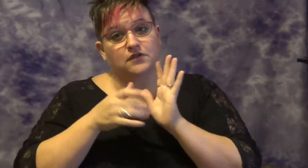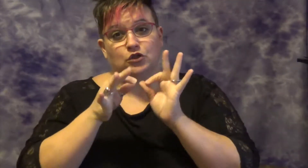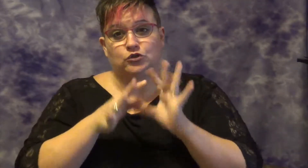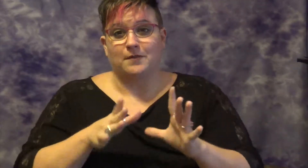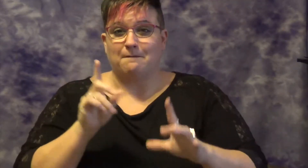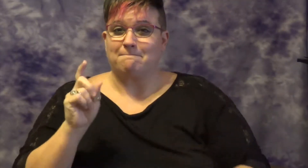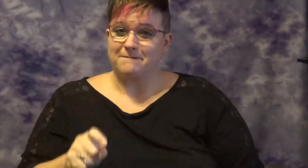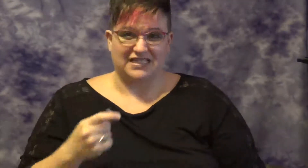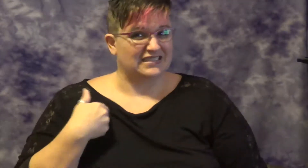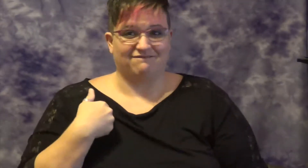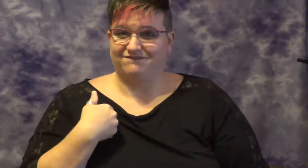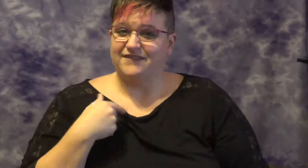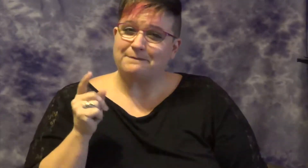There are several